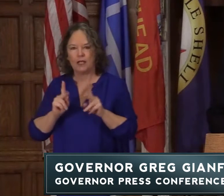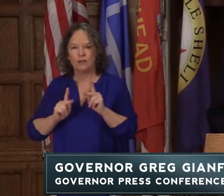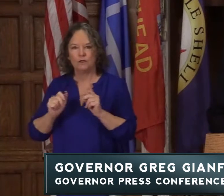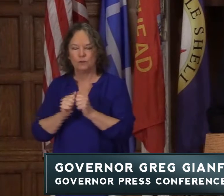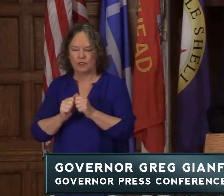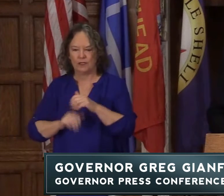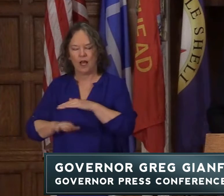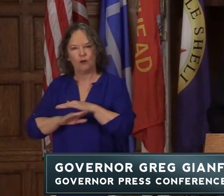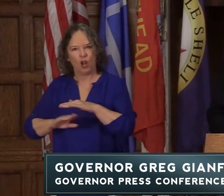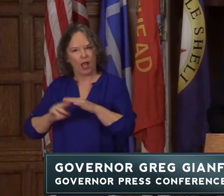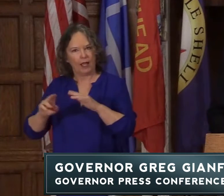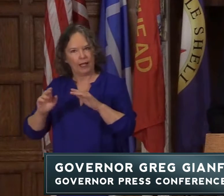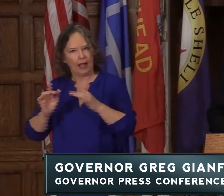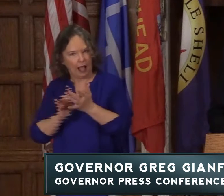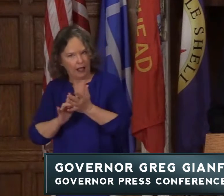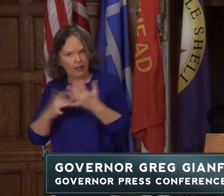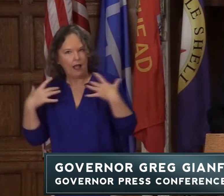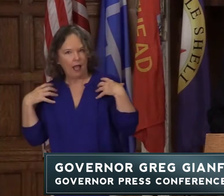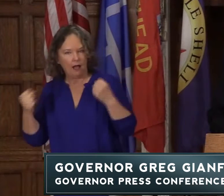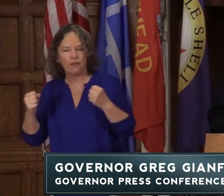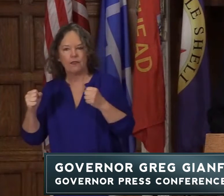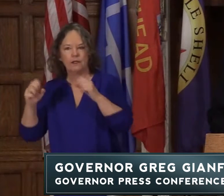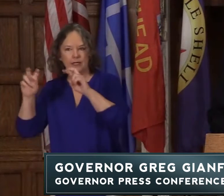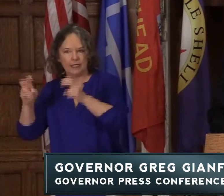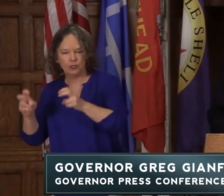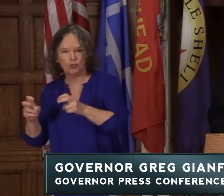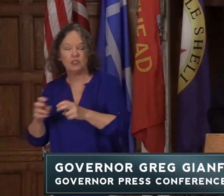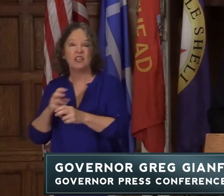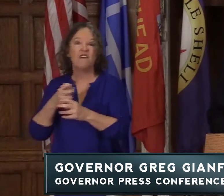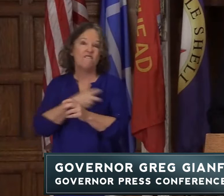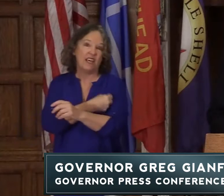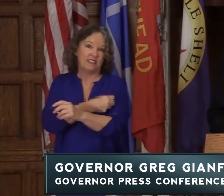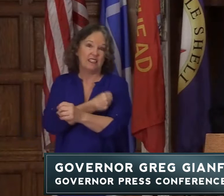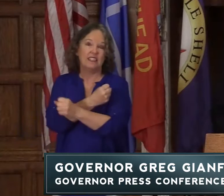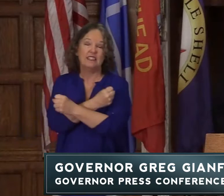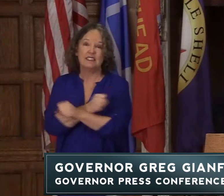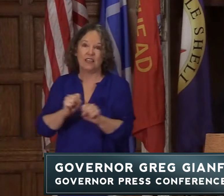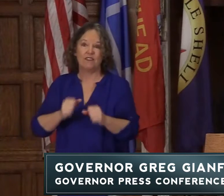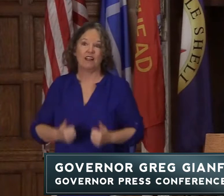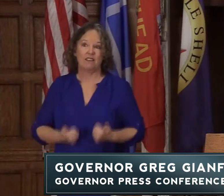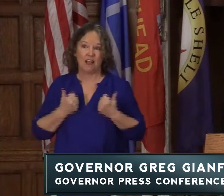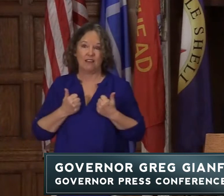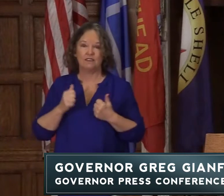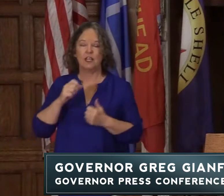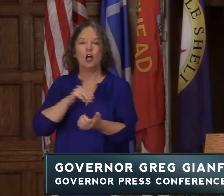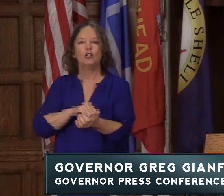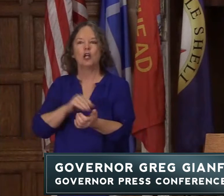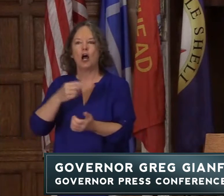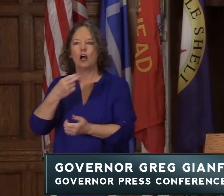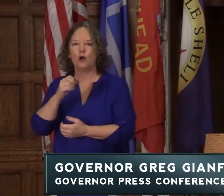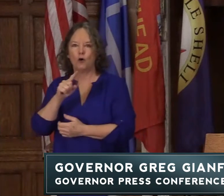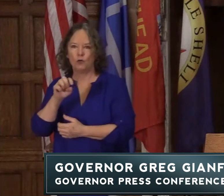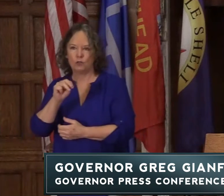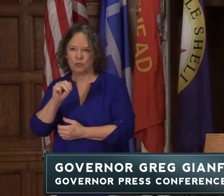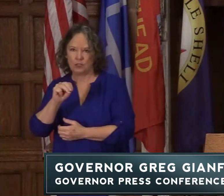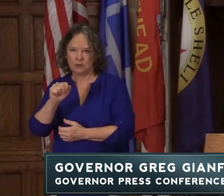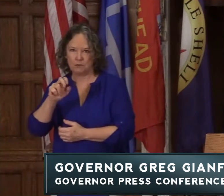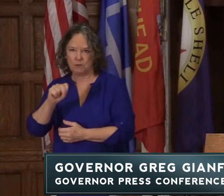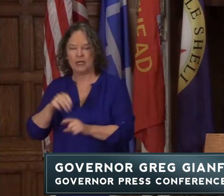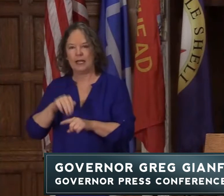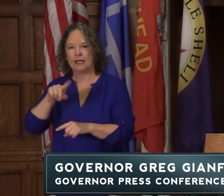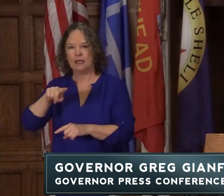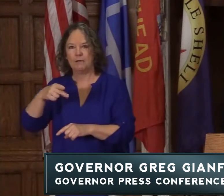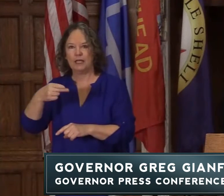condition, the vaccine is helping save lives. Doc Holtzman at DPHHS made this point clearly at our